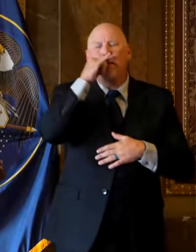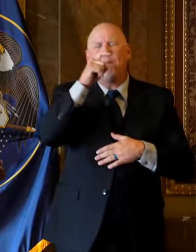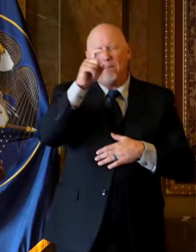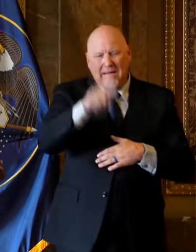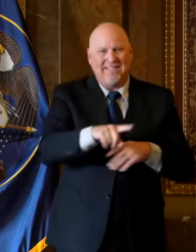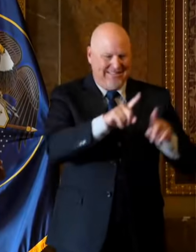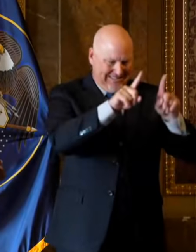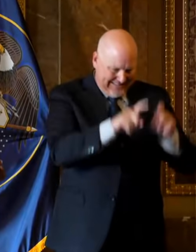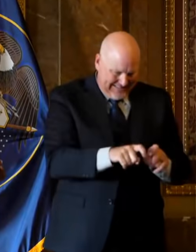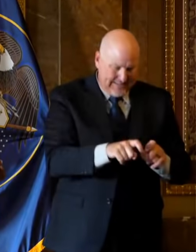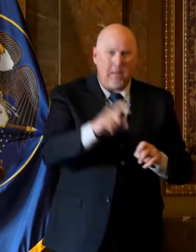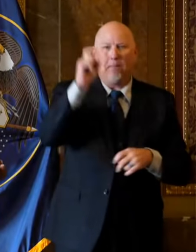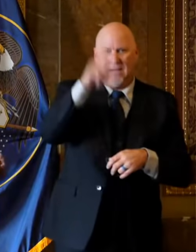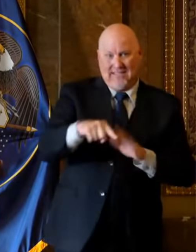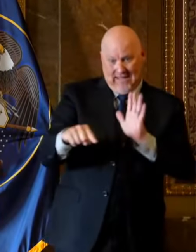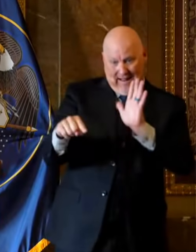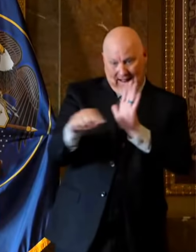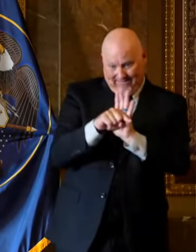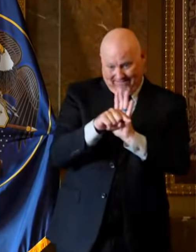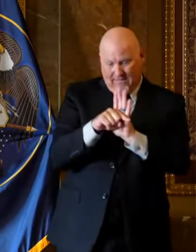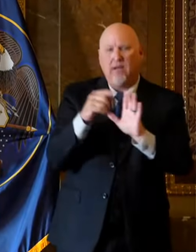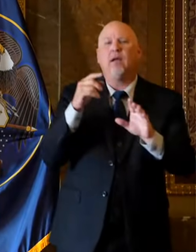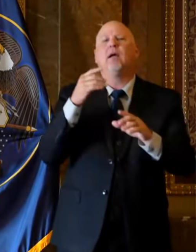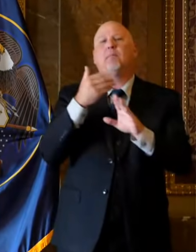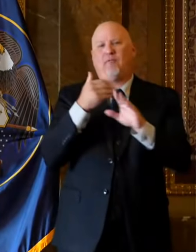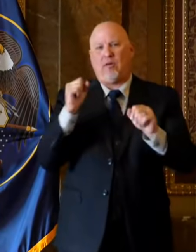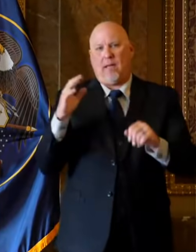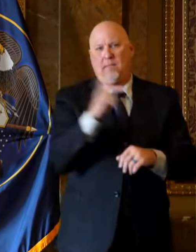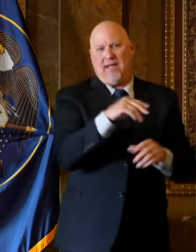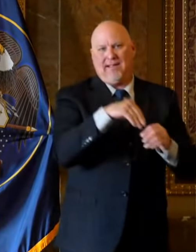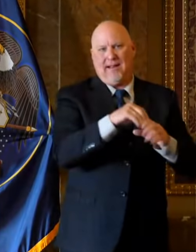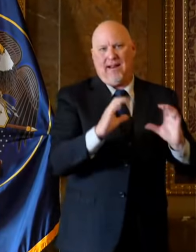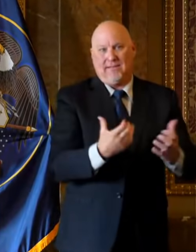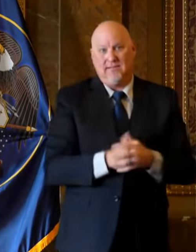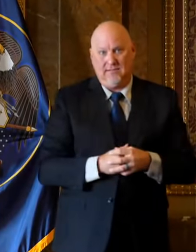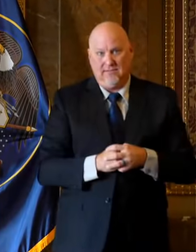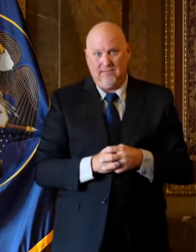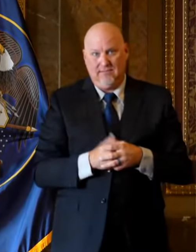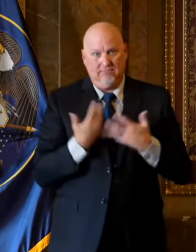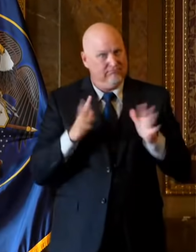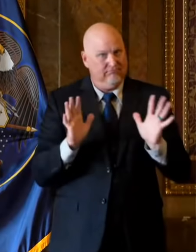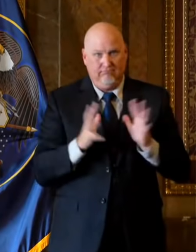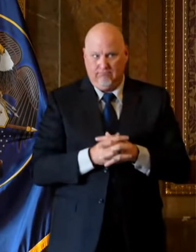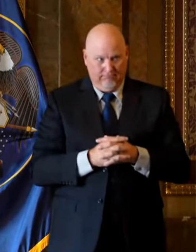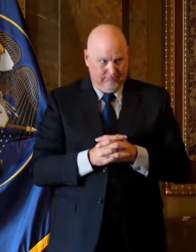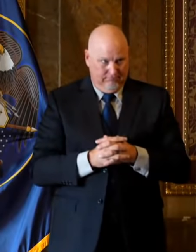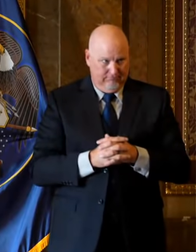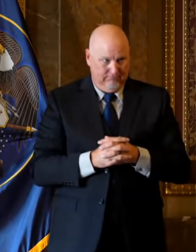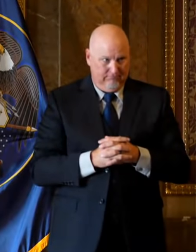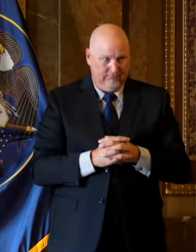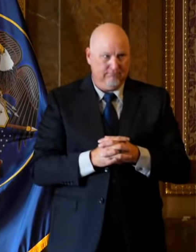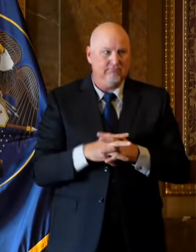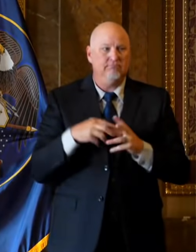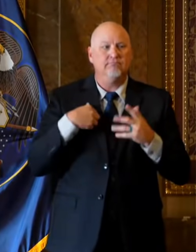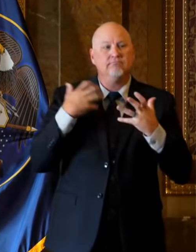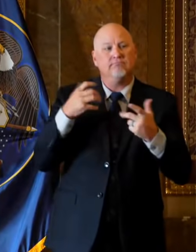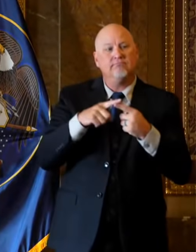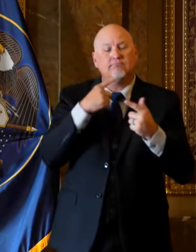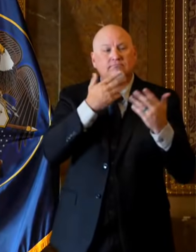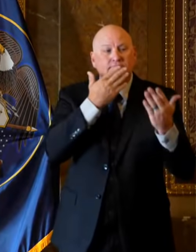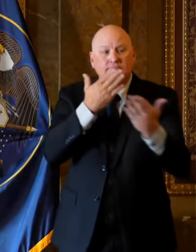in-person learning. I really want to thank our public health officials in